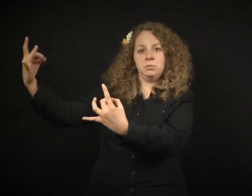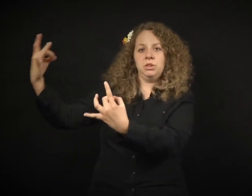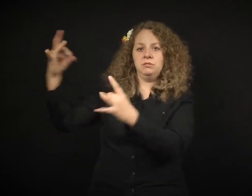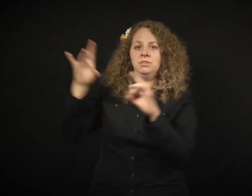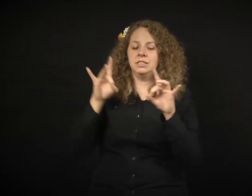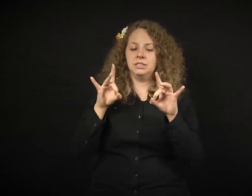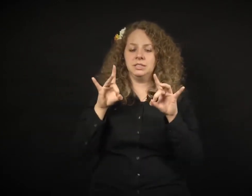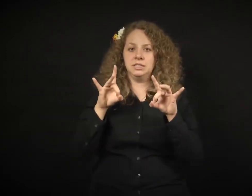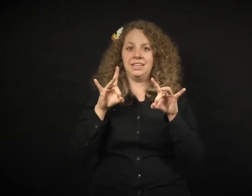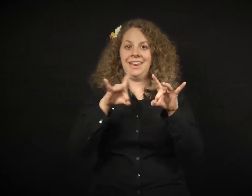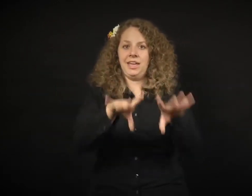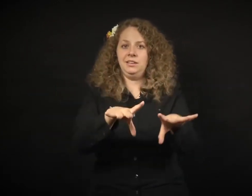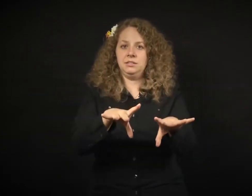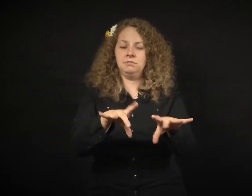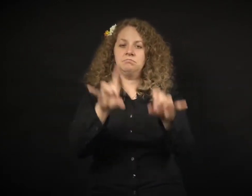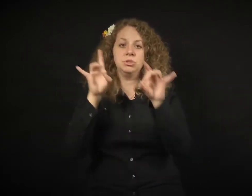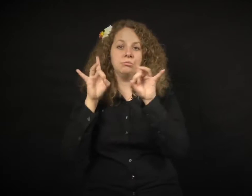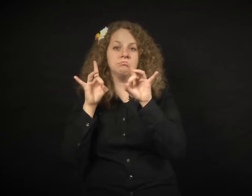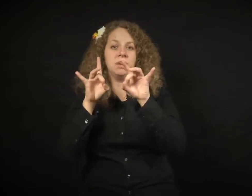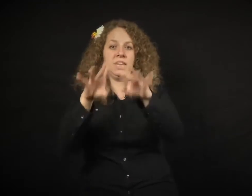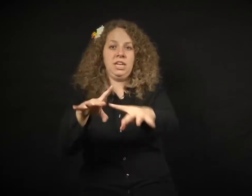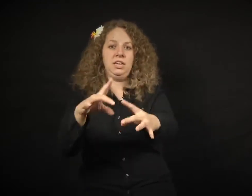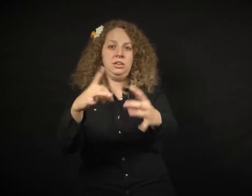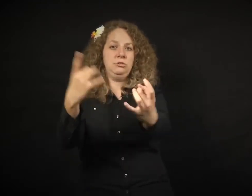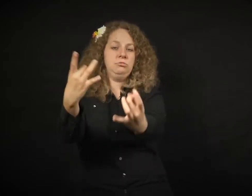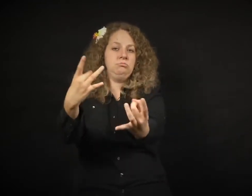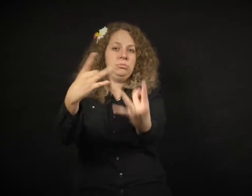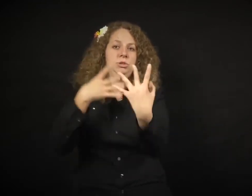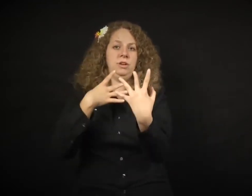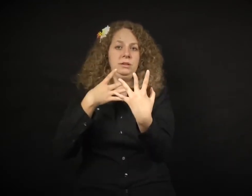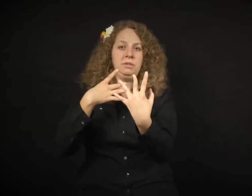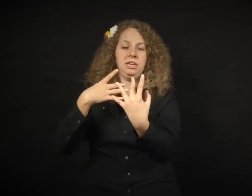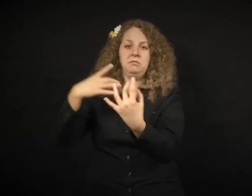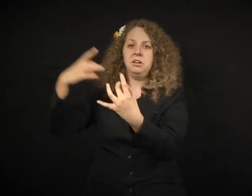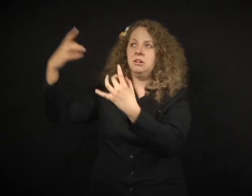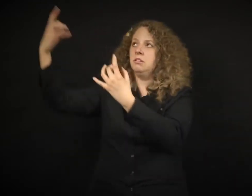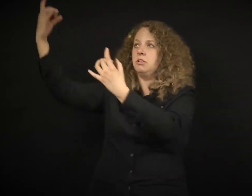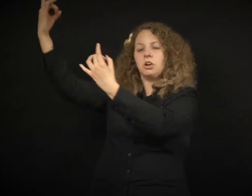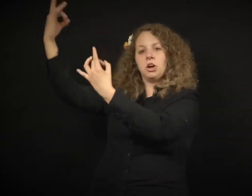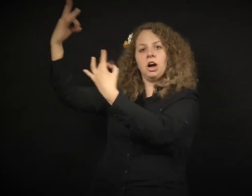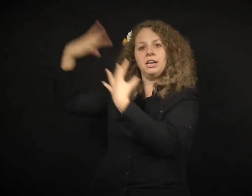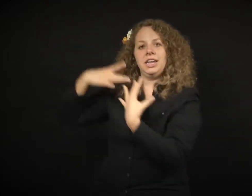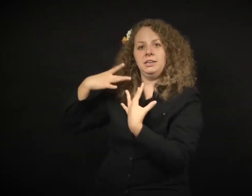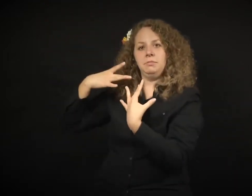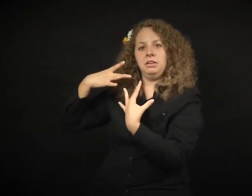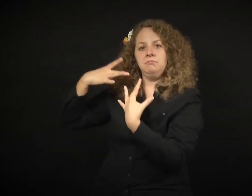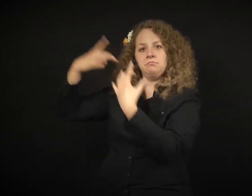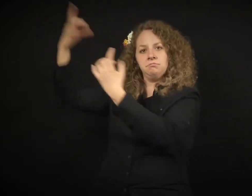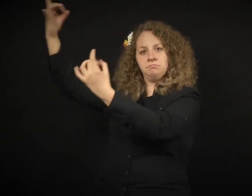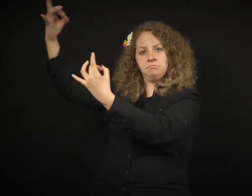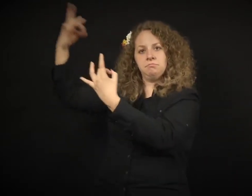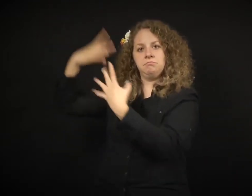Someone, this is the sign hate, so I hate you, you hate me, God hate me.